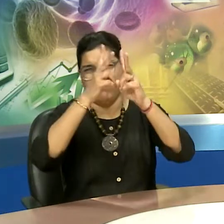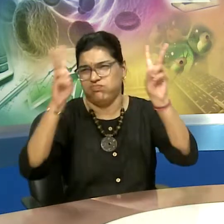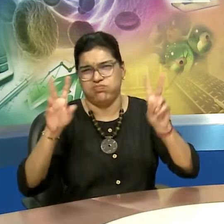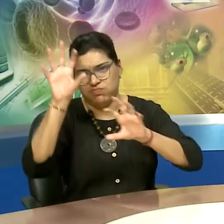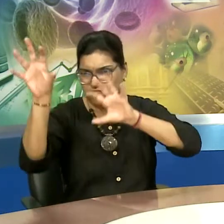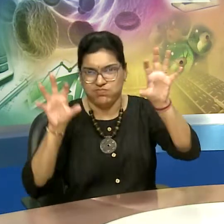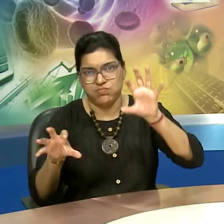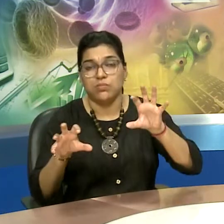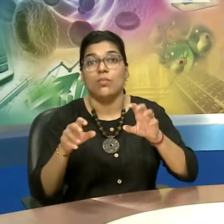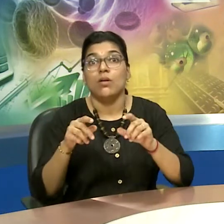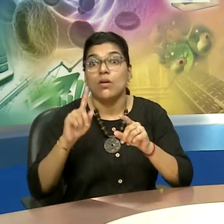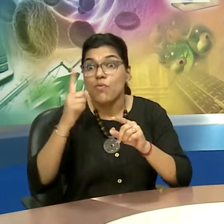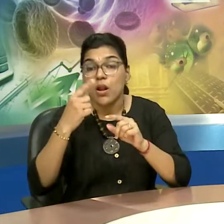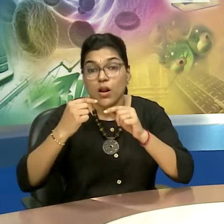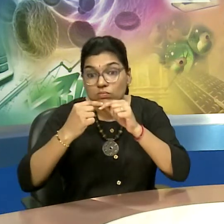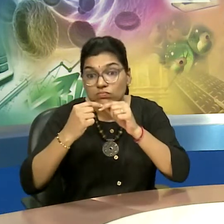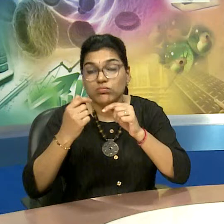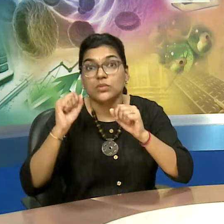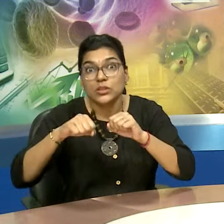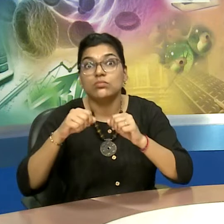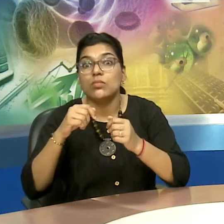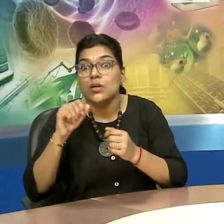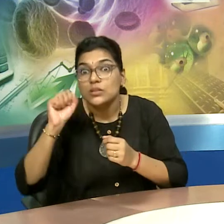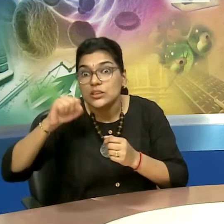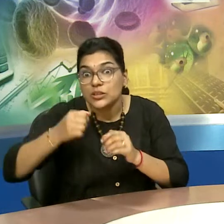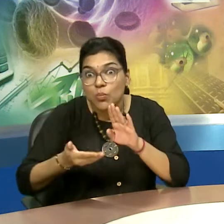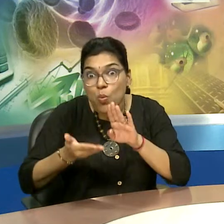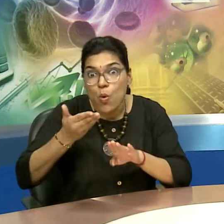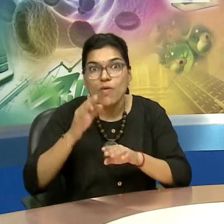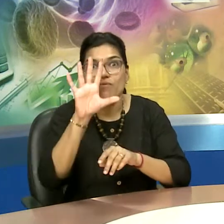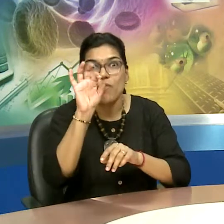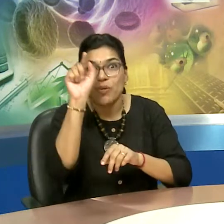some amendments must be approved